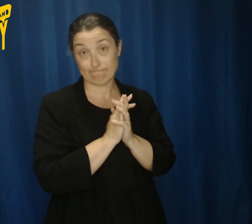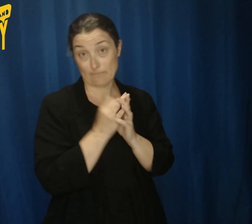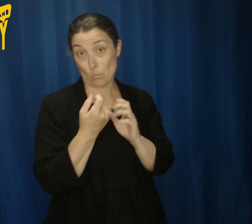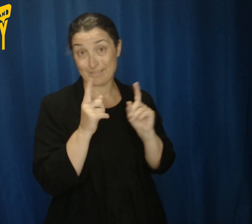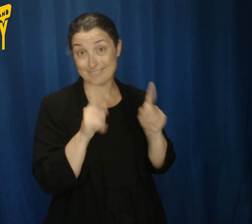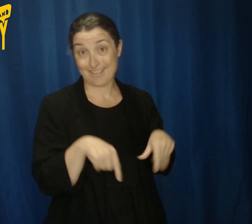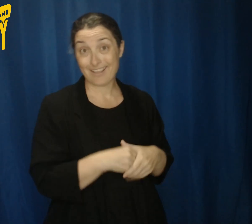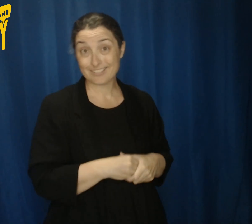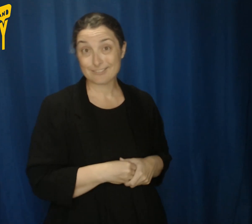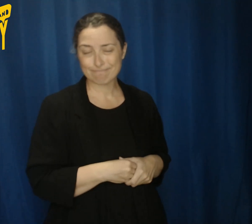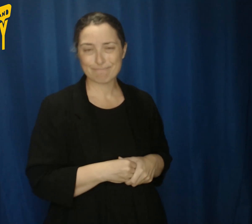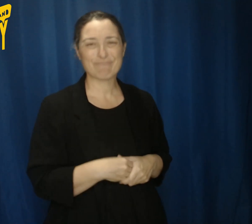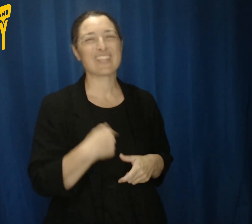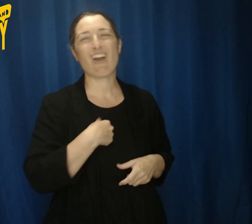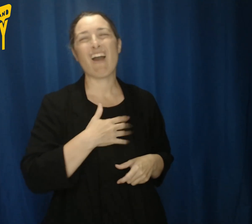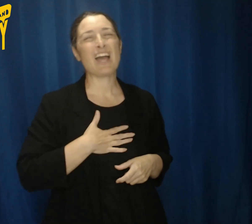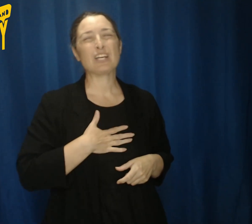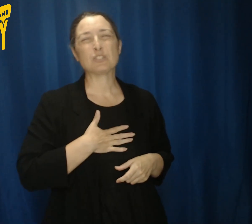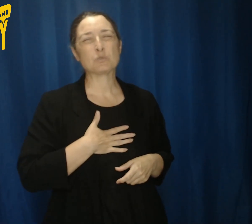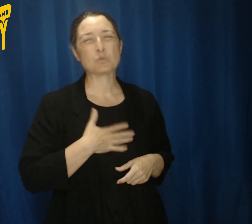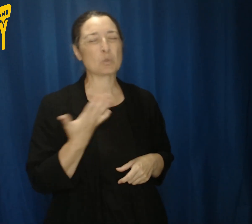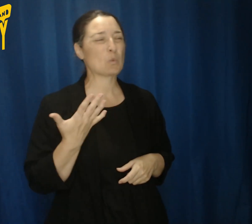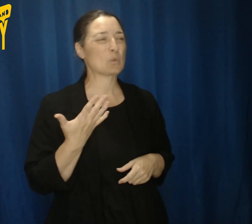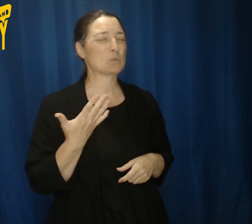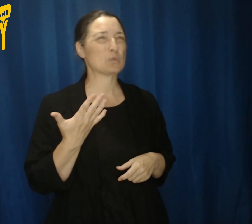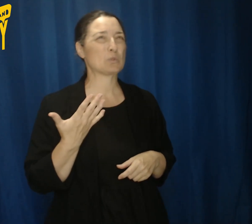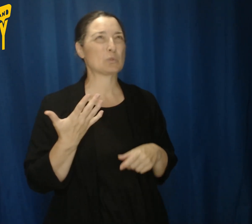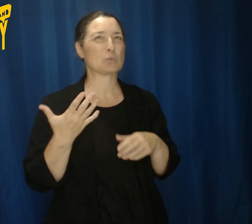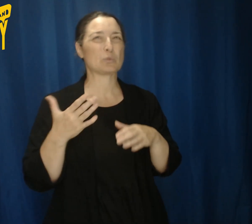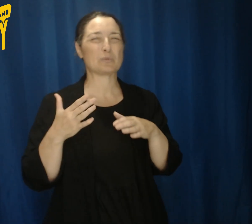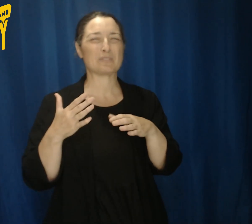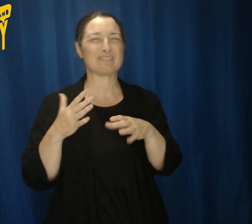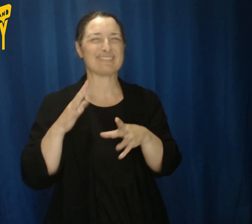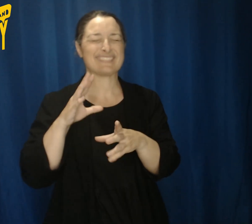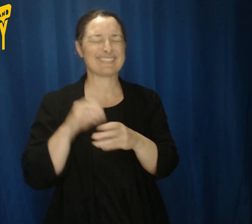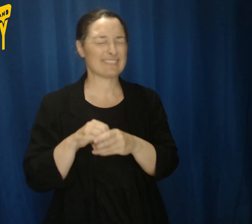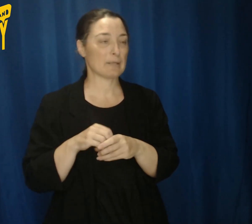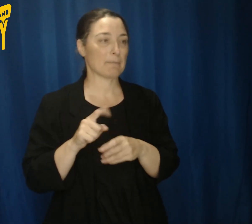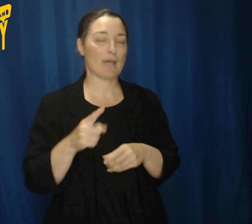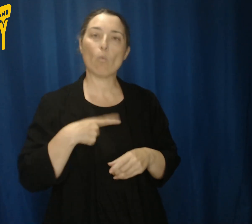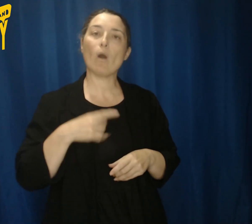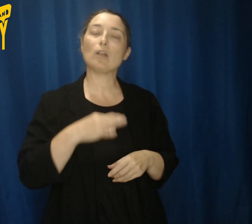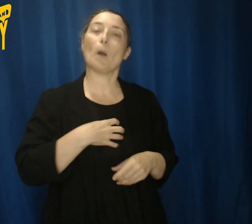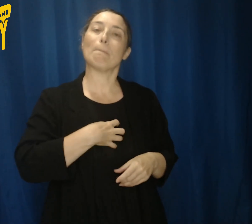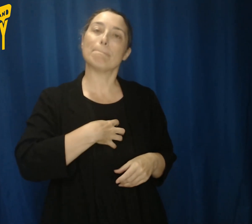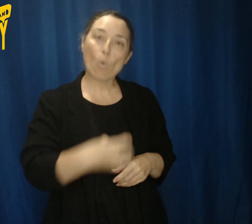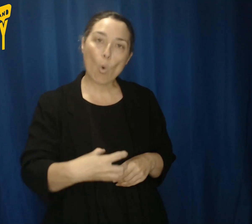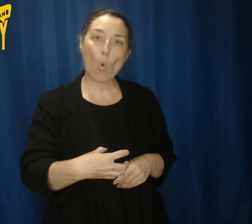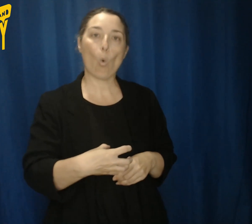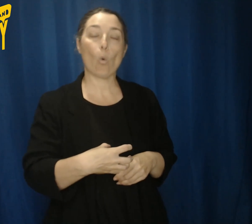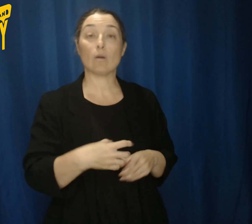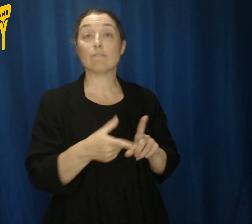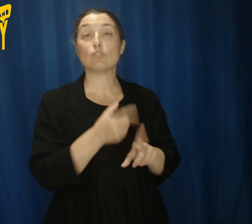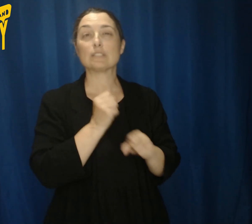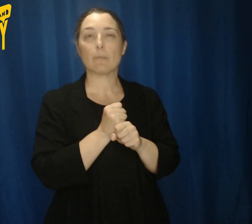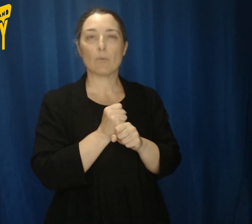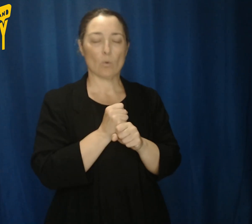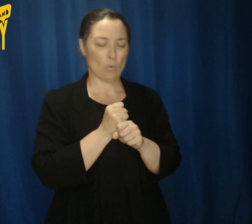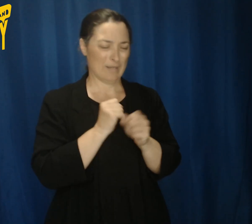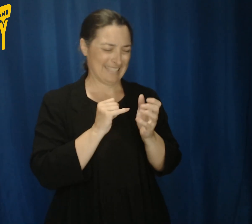mean, I don't want to go in there, but I just can't work out why there aren't more of us involved, like Senator Jordan, long name,